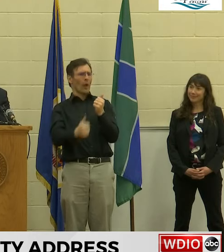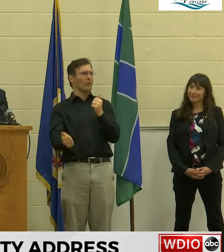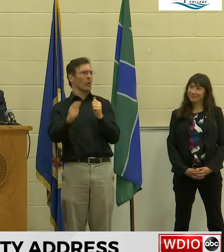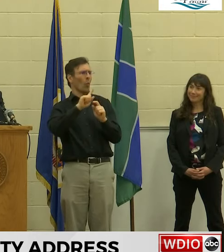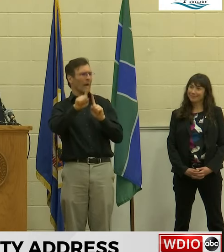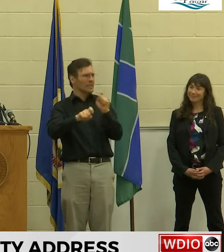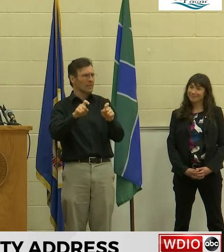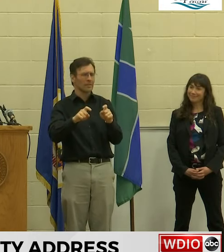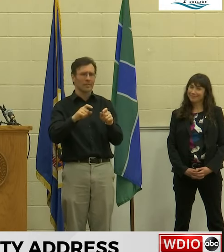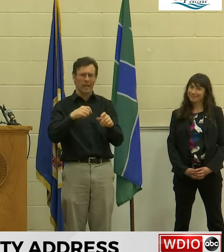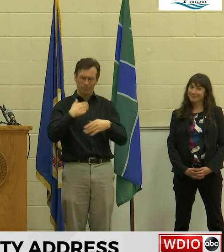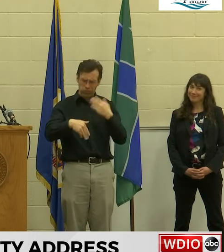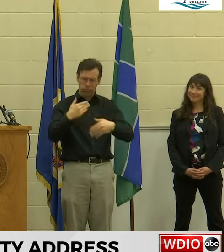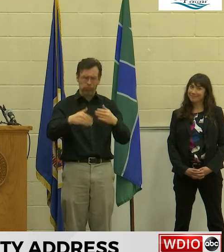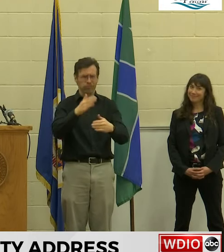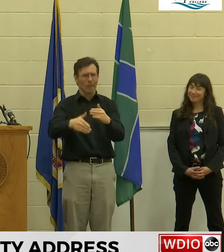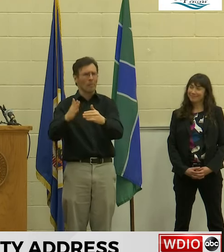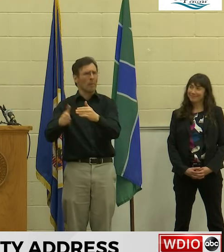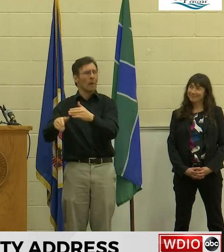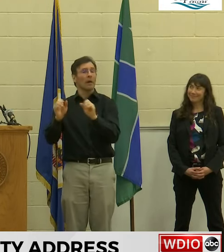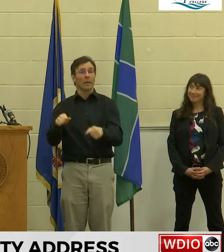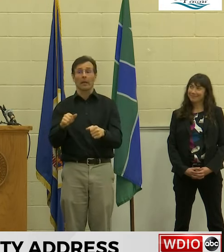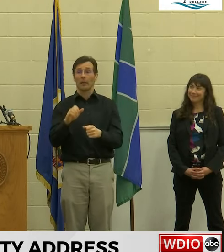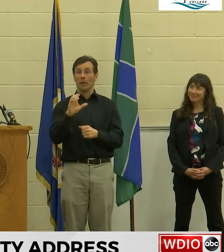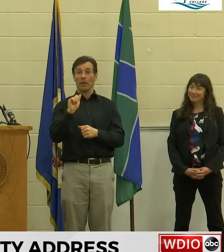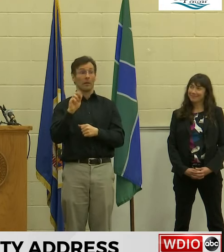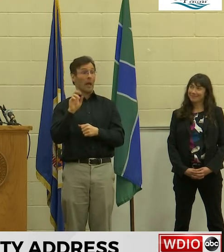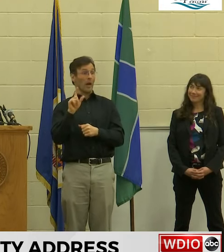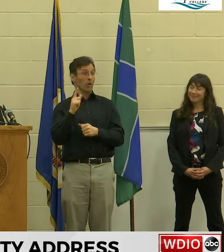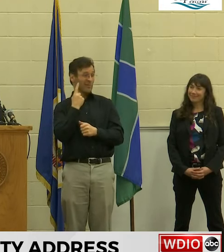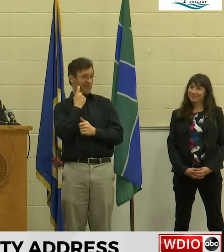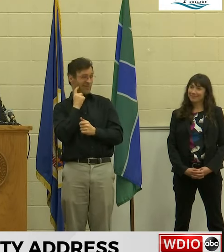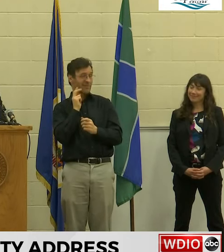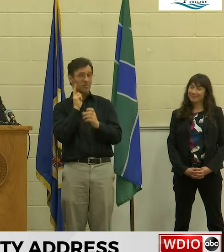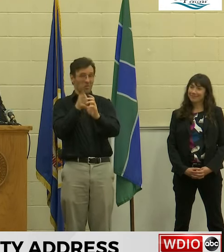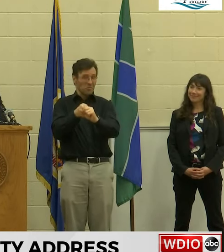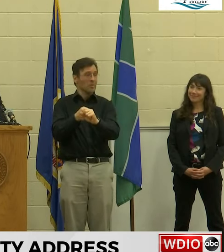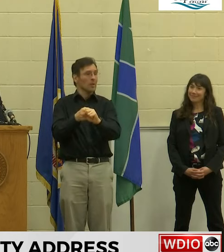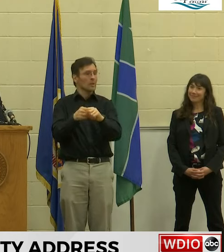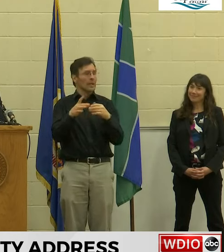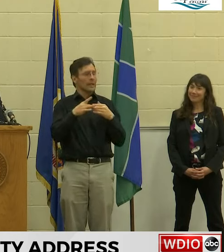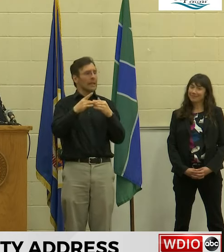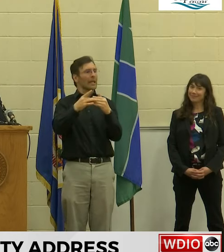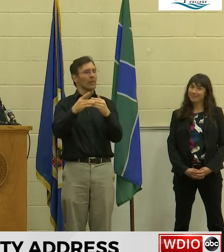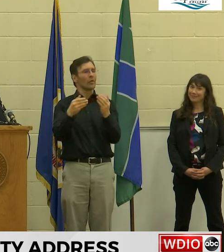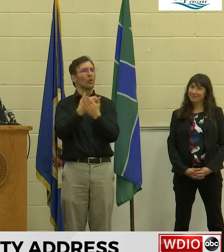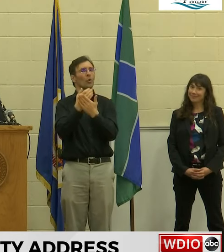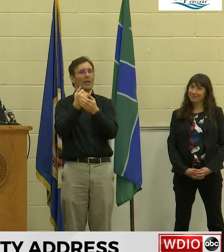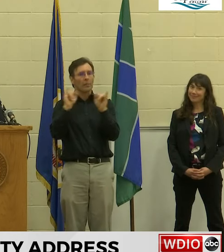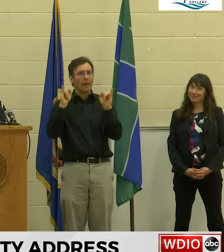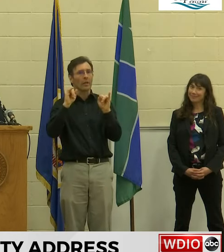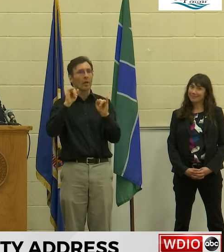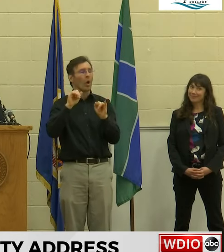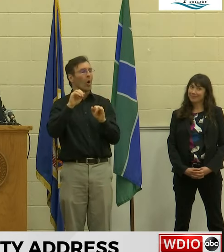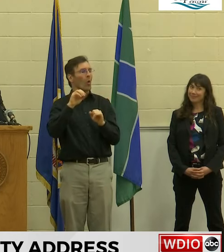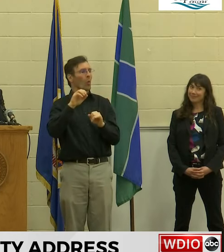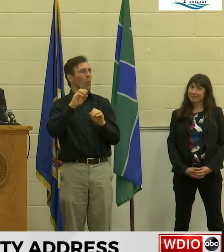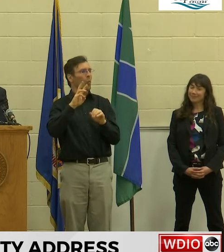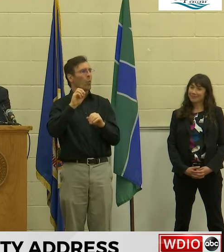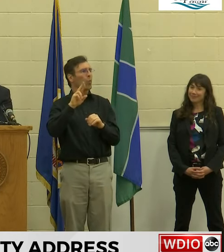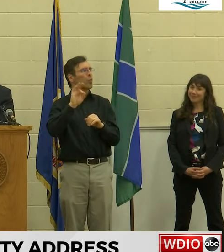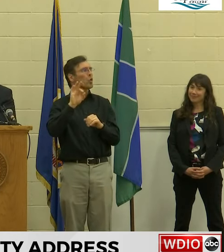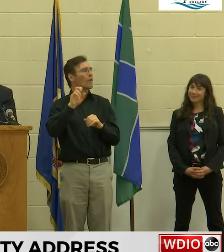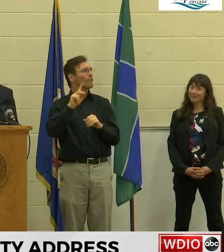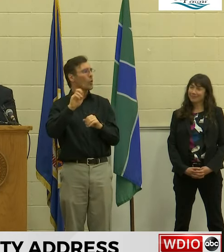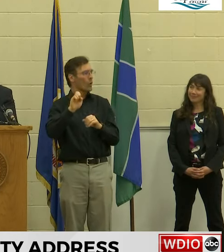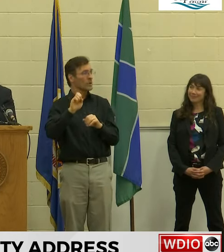and can get things done. Recently, Carol stepped in to lead the newly independent Workforce Development Department during